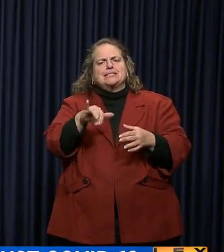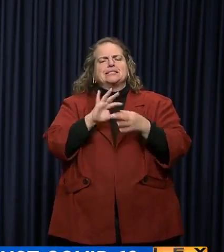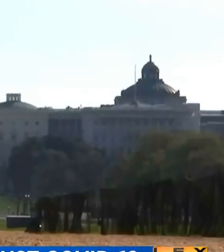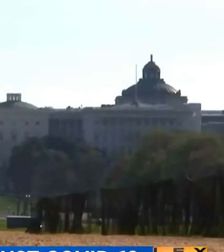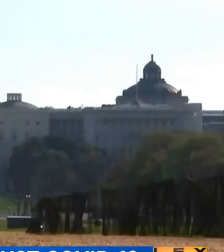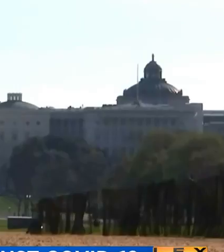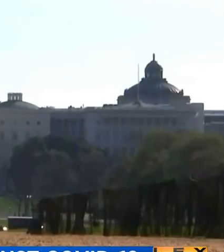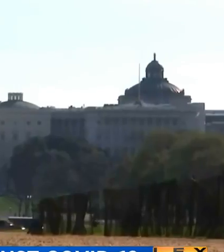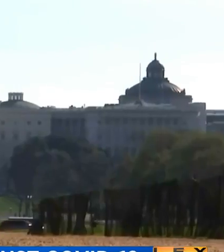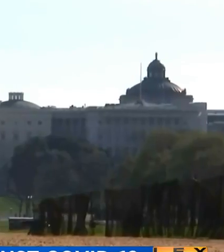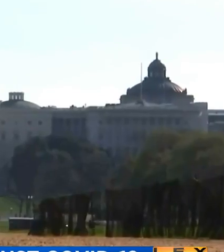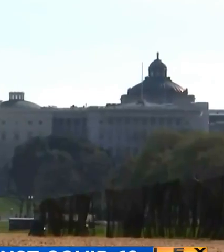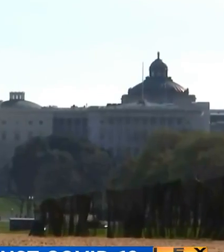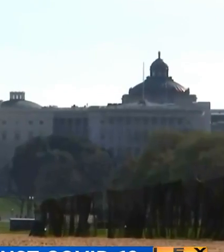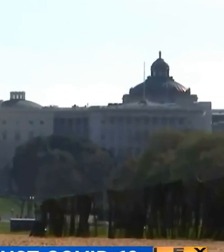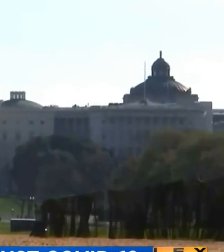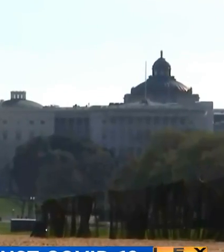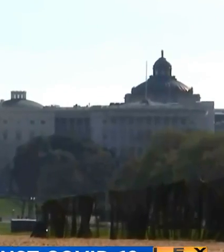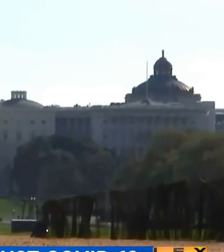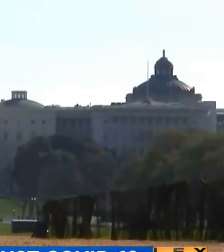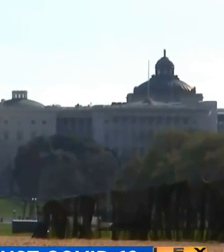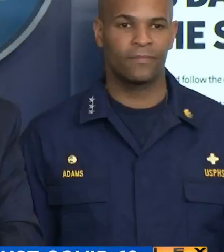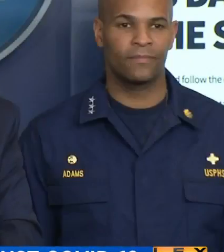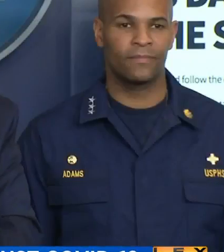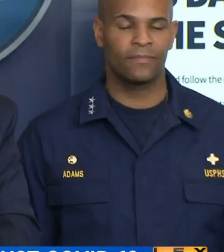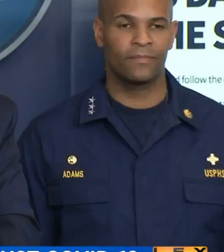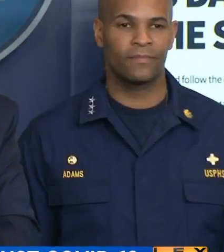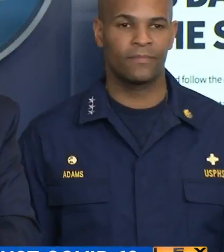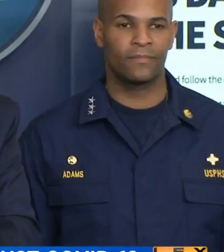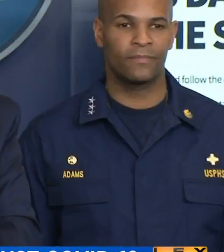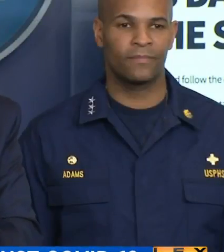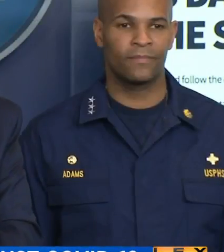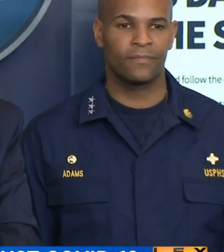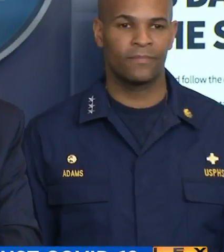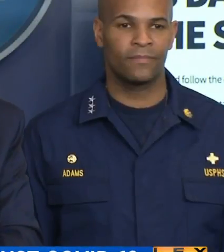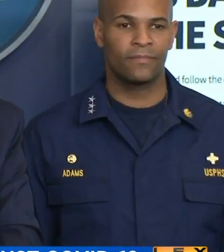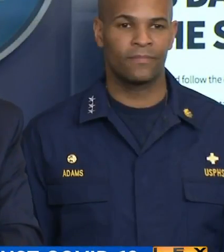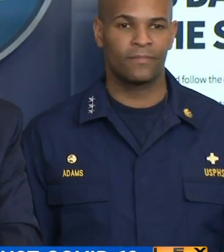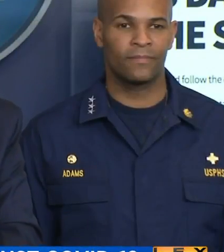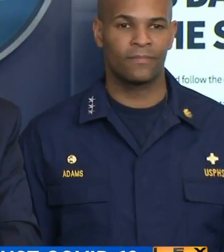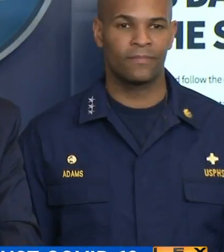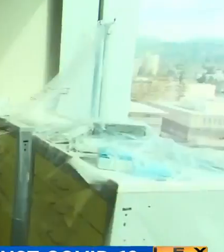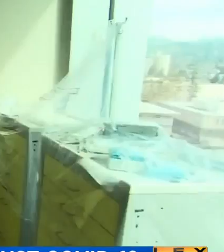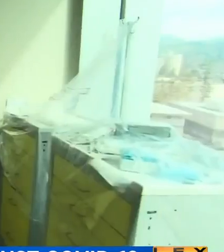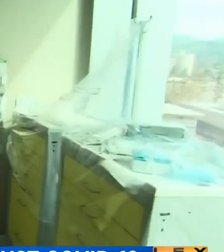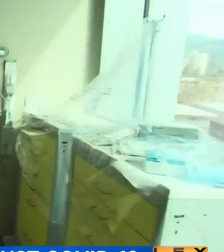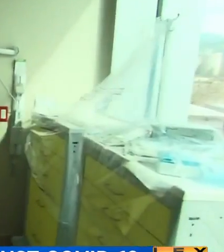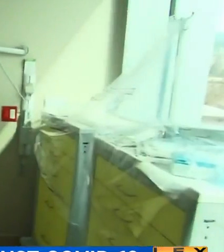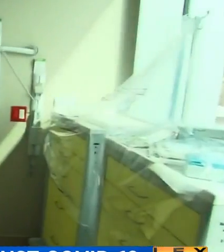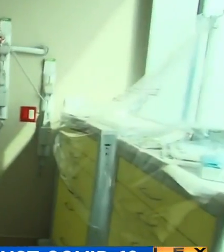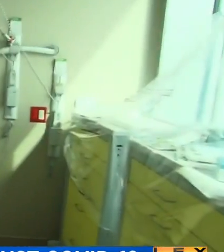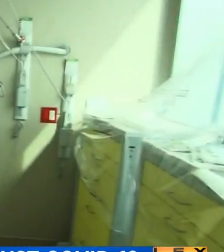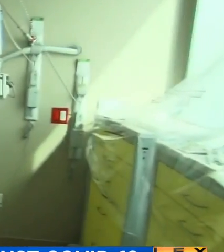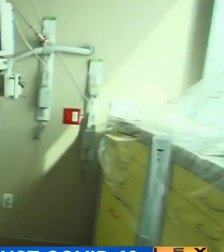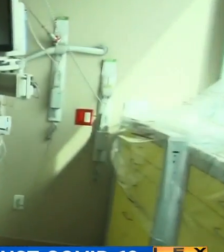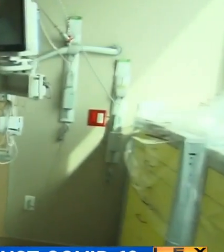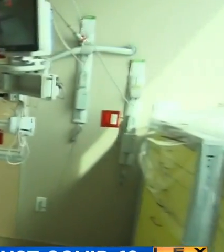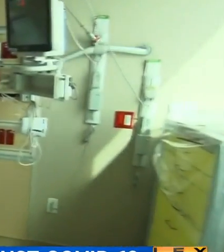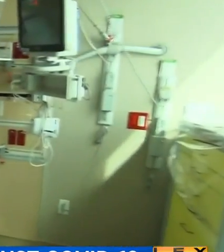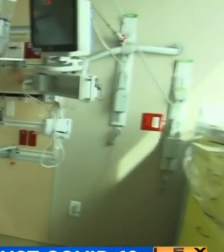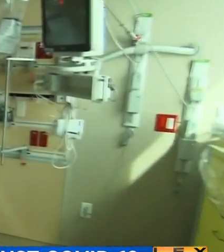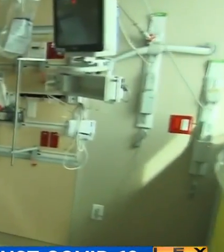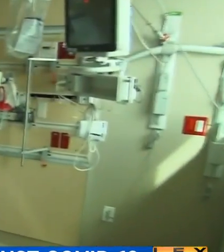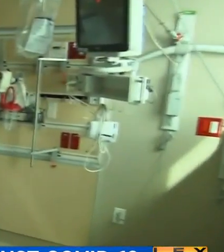President Donald Trump yesterday. The president reportedly urged governors to try getting their own medical supplies like ventilators and